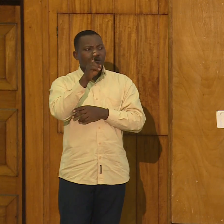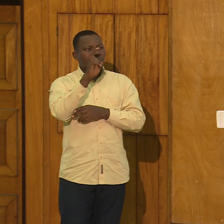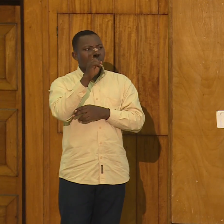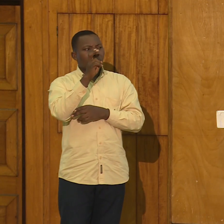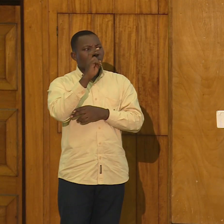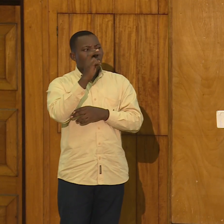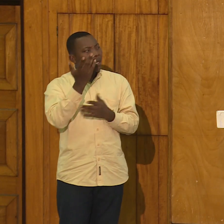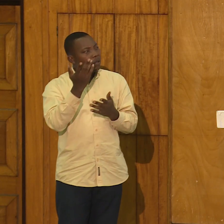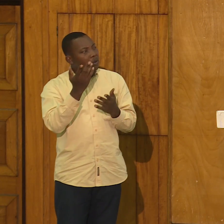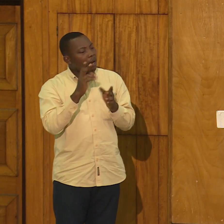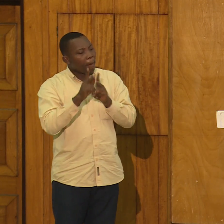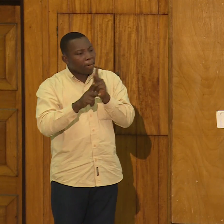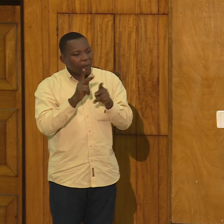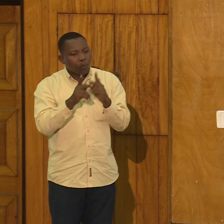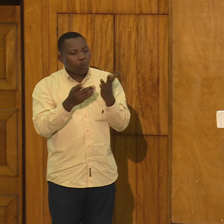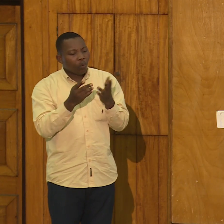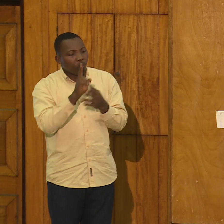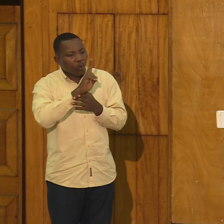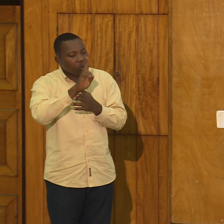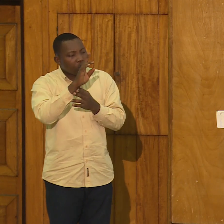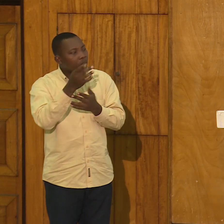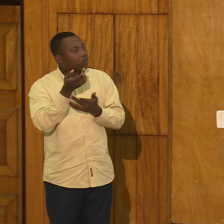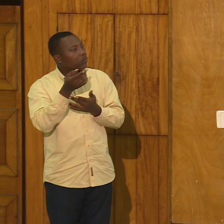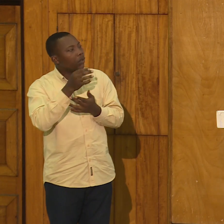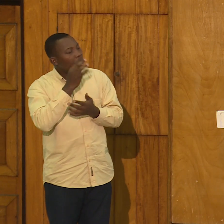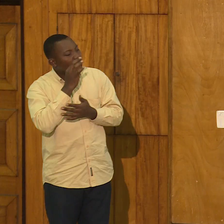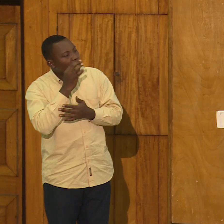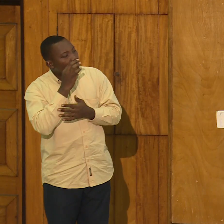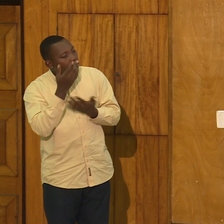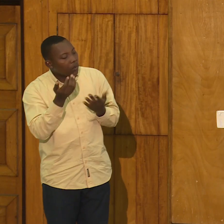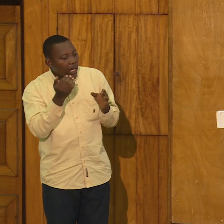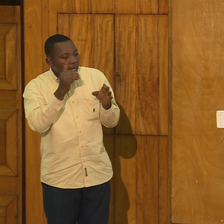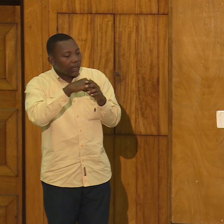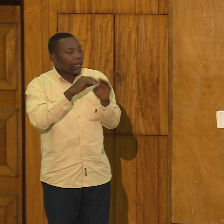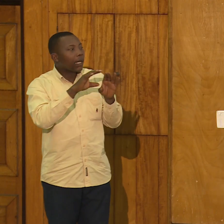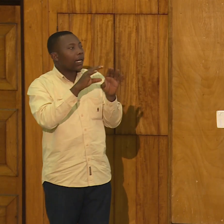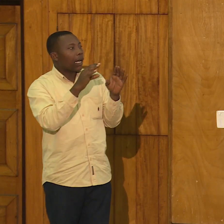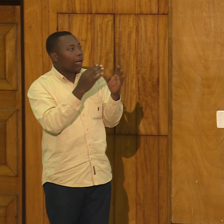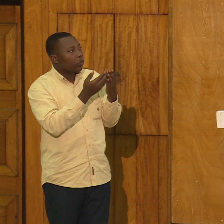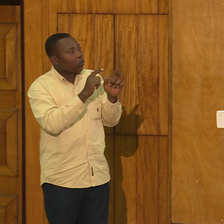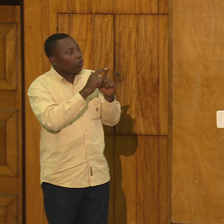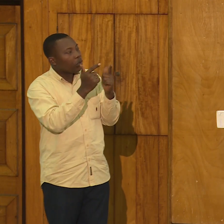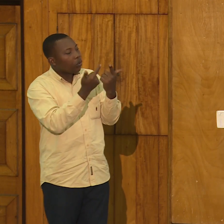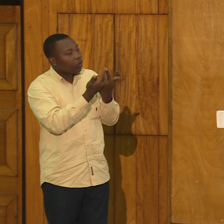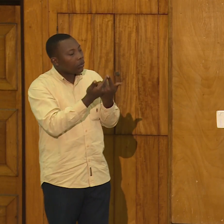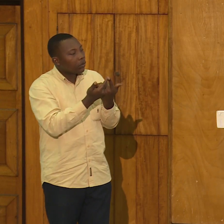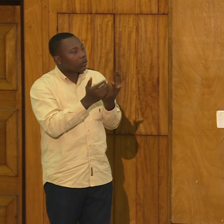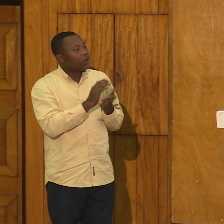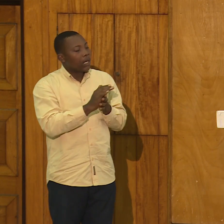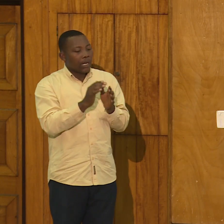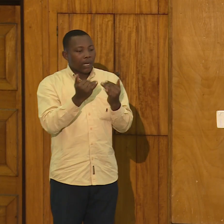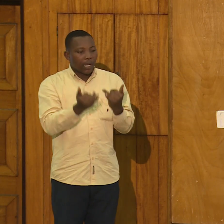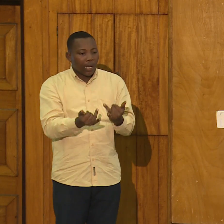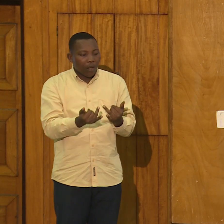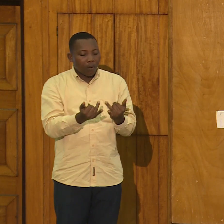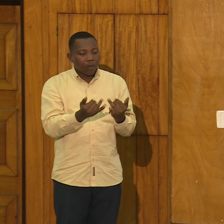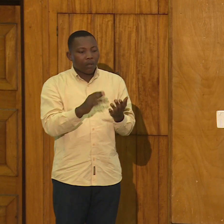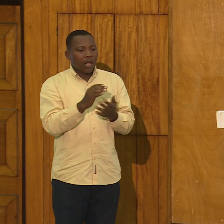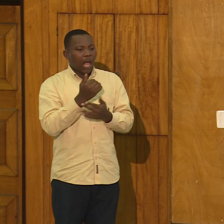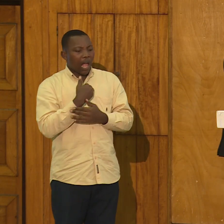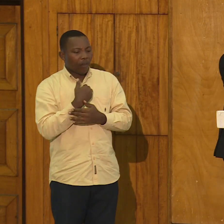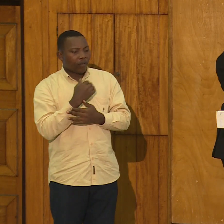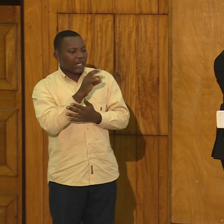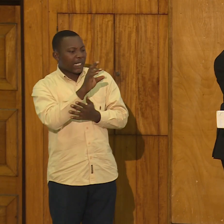inject drugs identified within those clubs. Out of those, about 65%